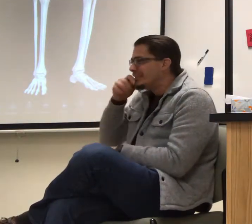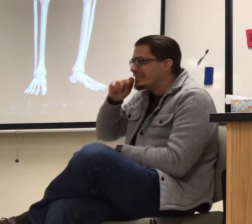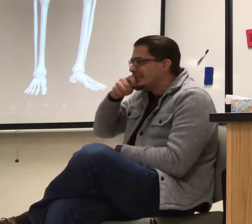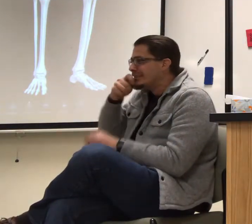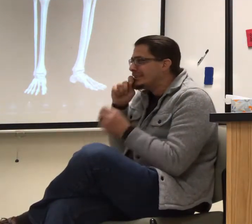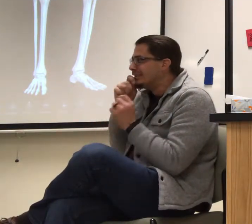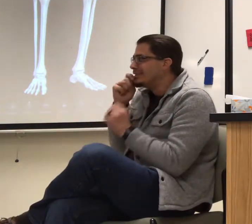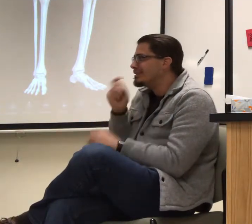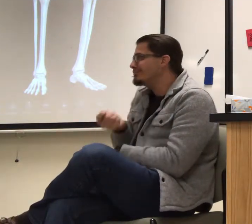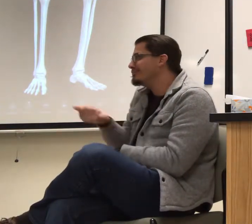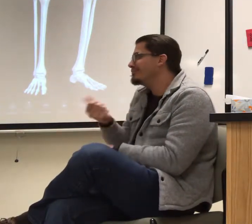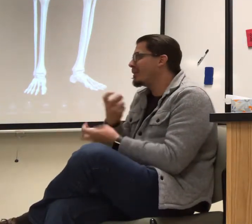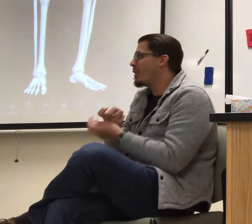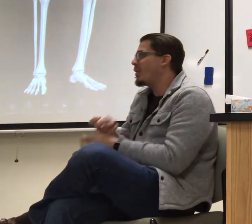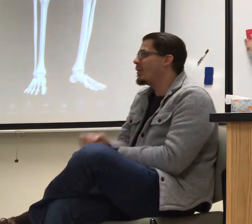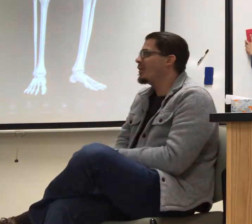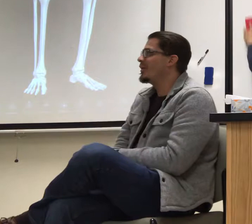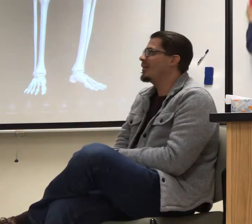means region between